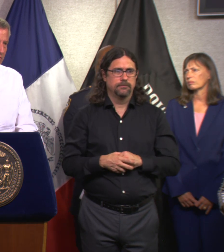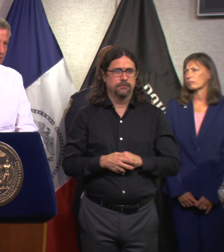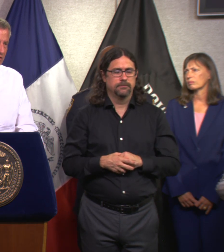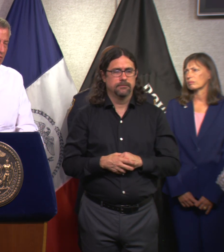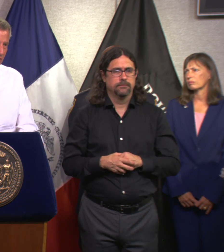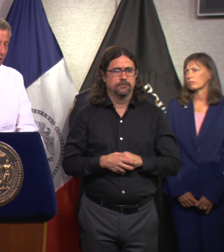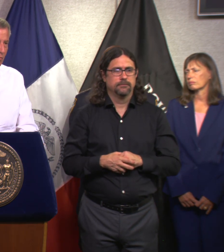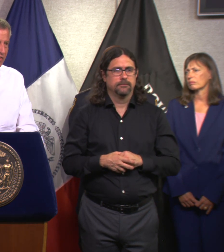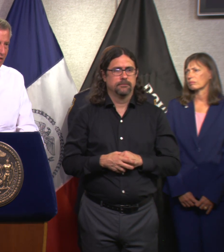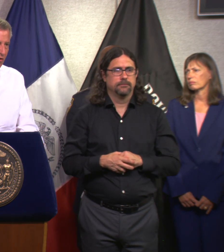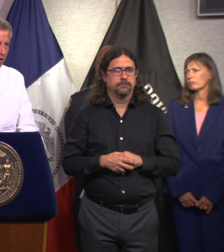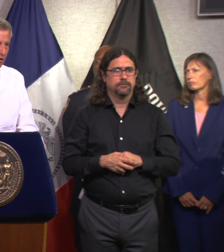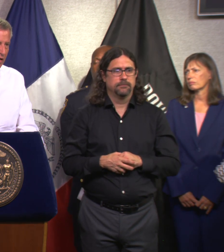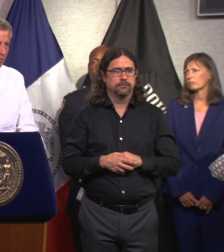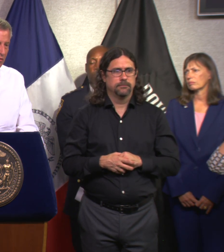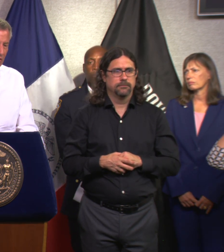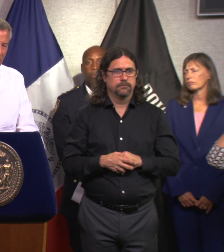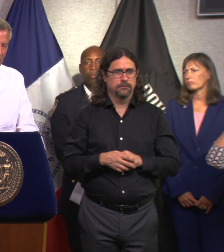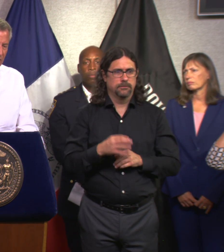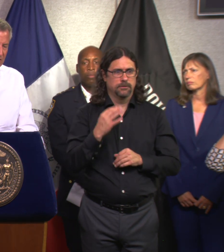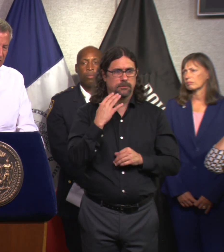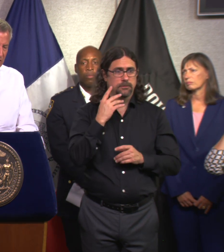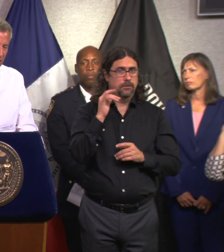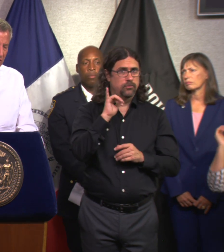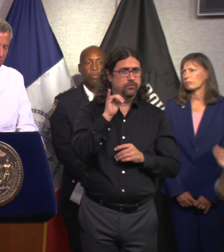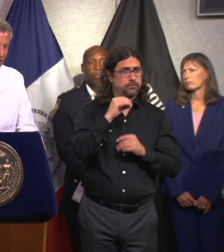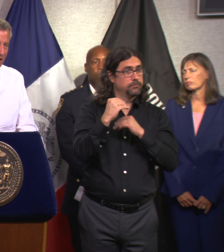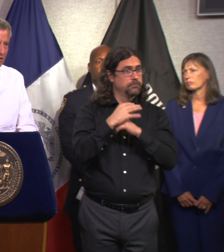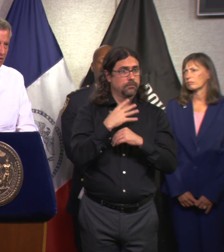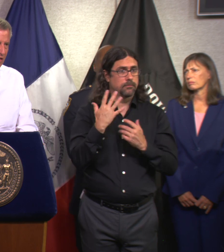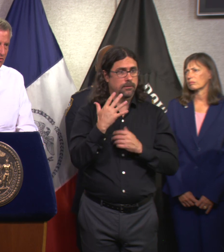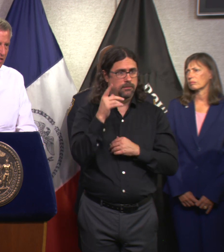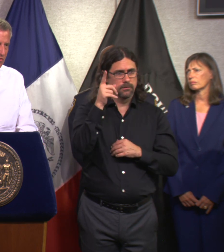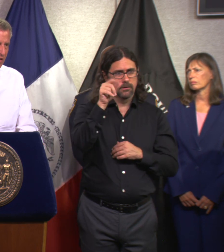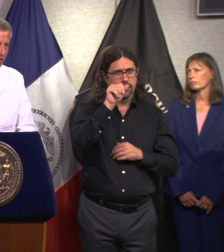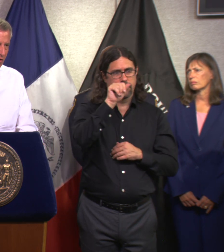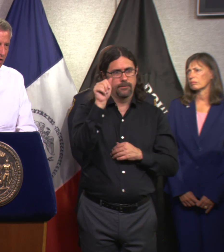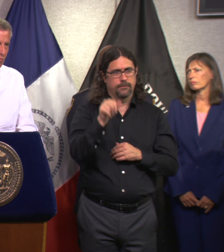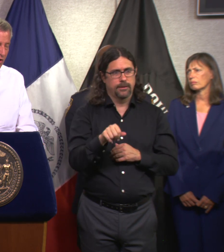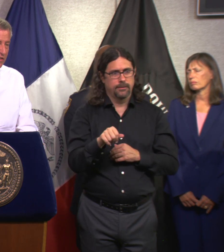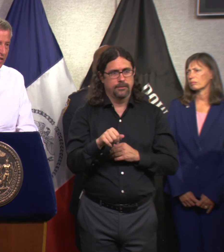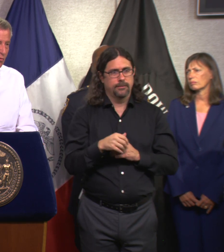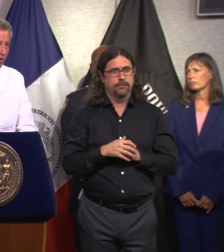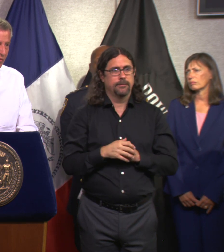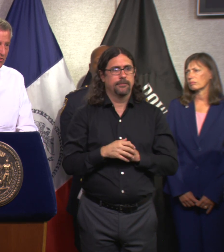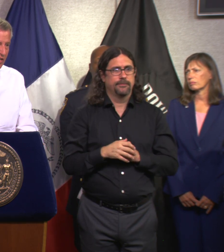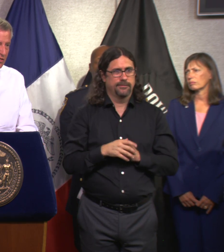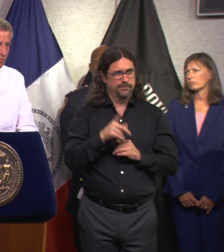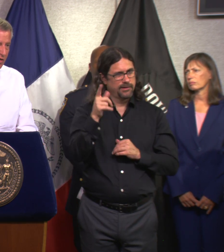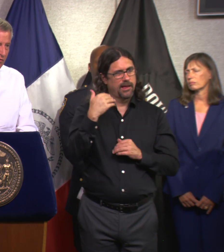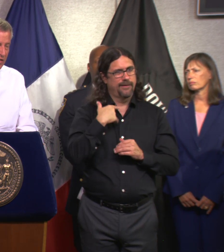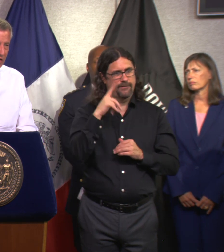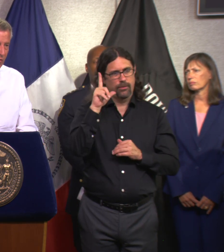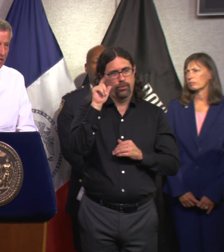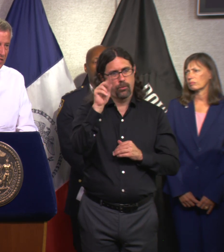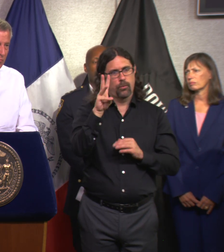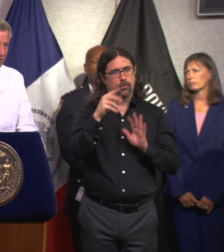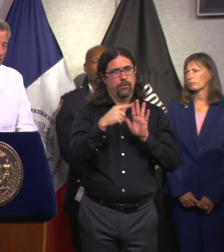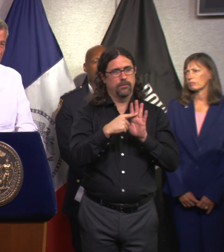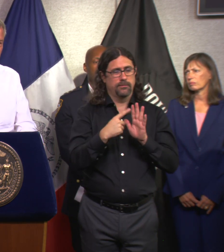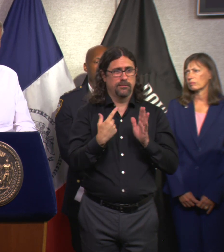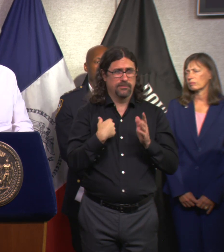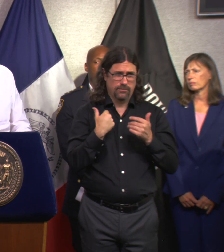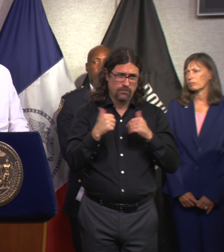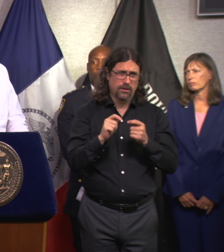that there's a problem with that law, and I have consistently tried to get a change in that law, and one day it will be changed, but right now it has not